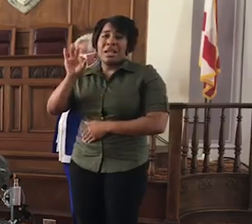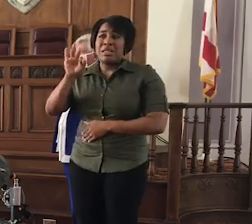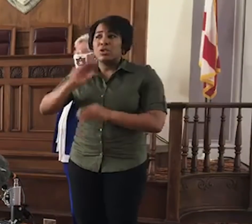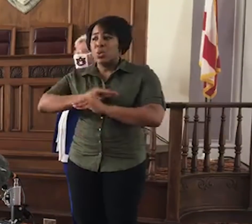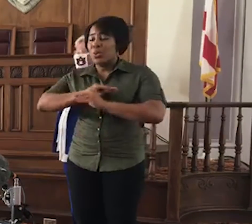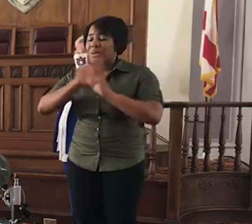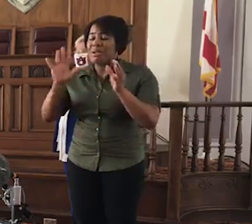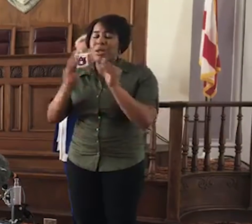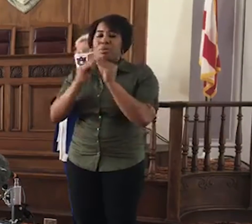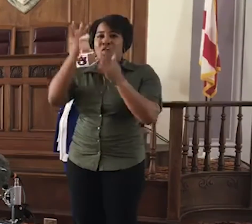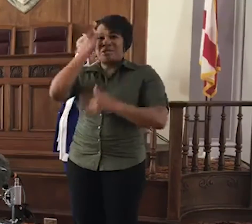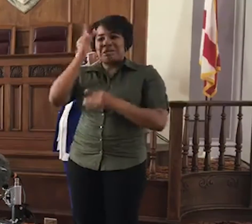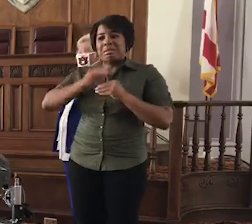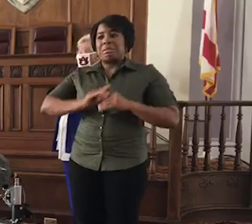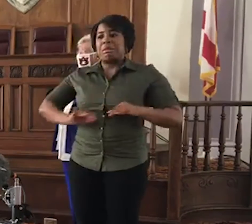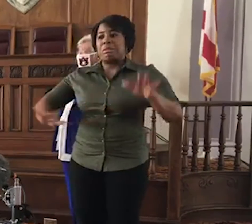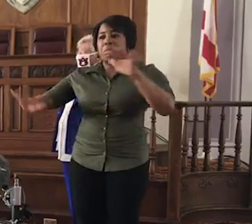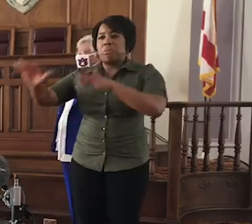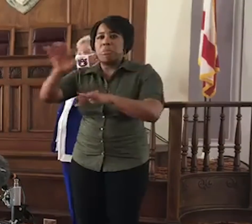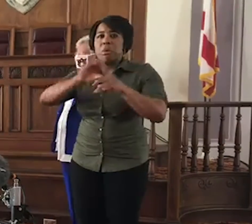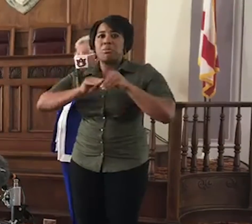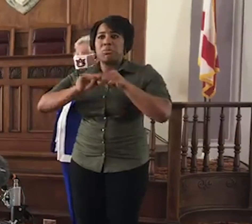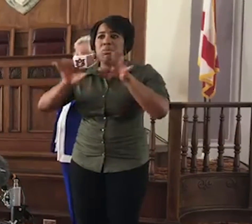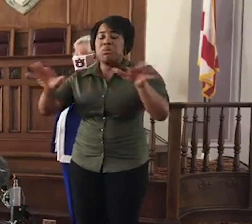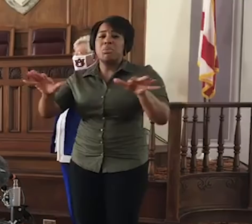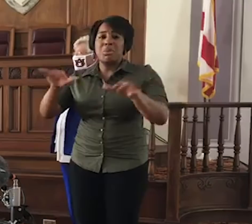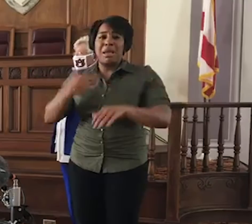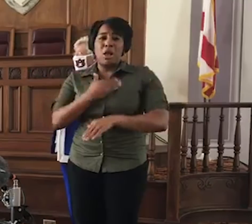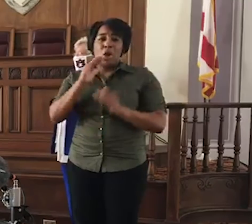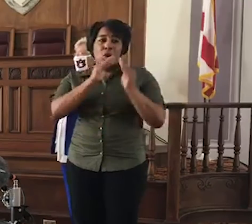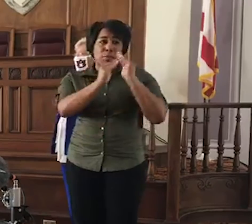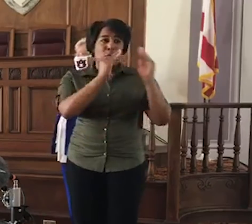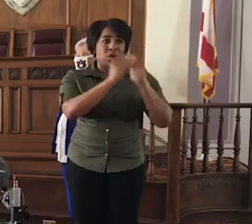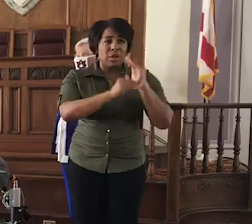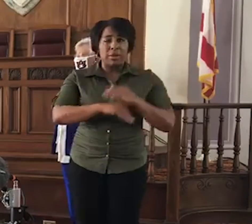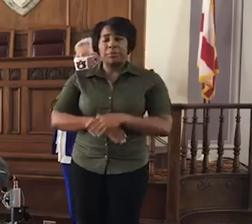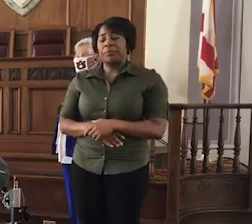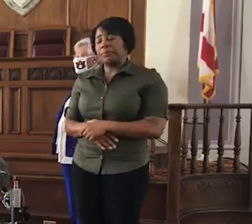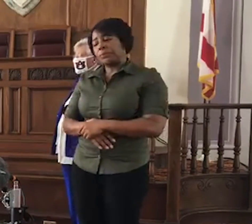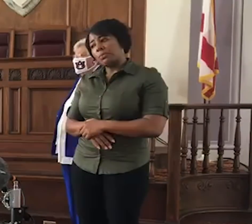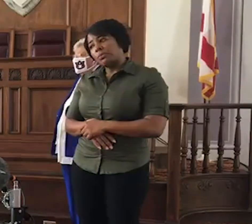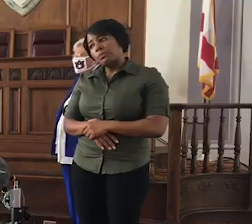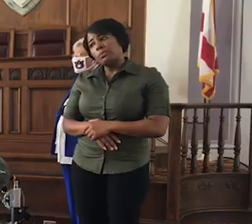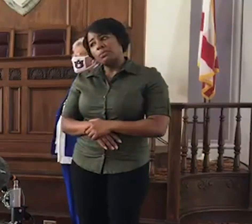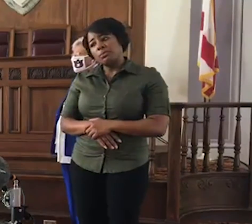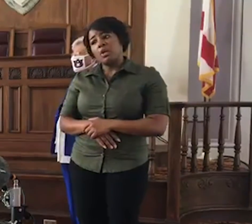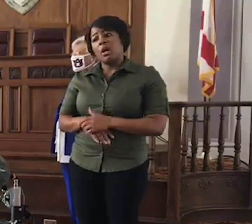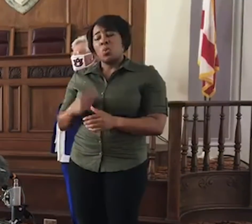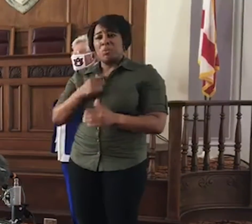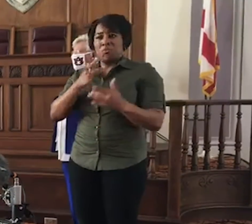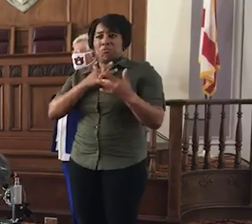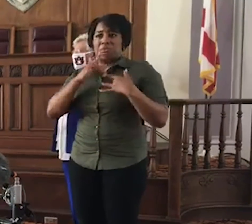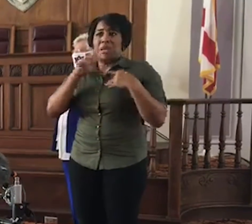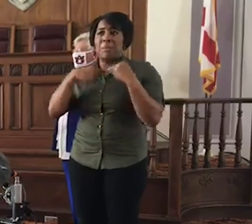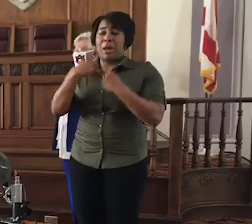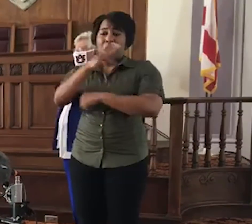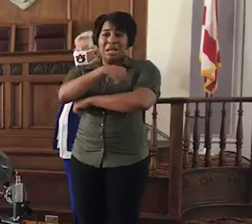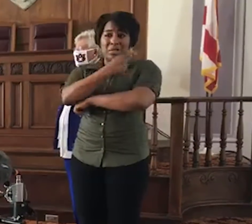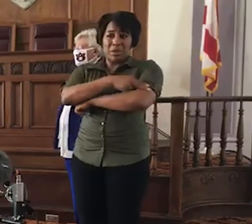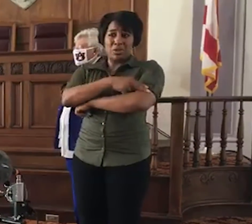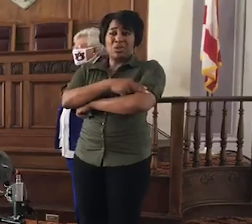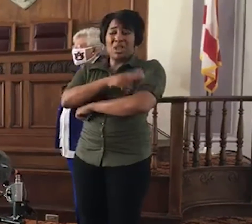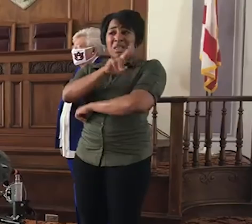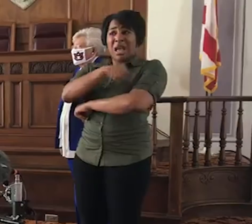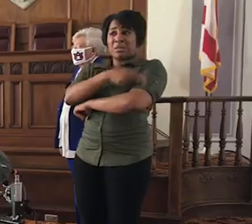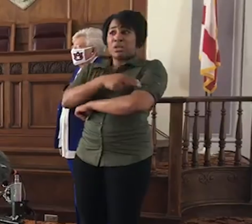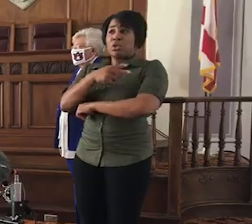disease circulating in our community. More worrisome to us is the situation of our hospitals. As of this morning, hospitals